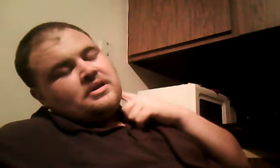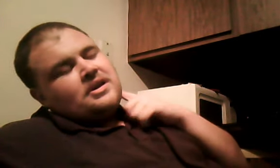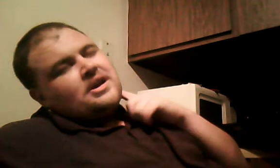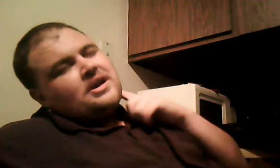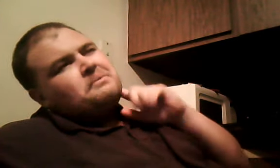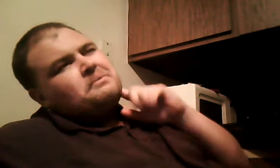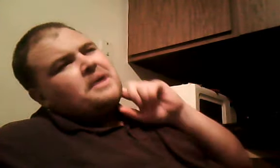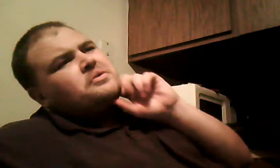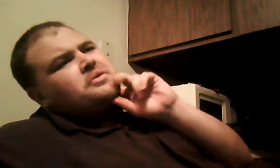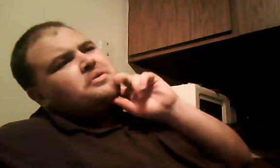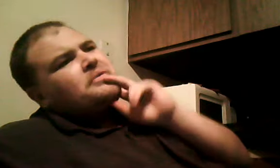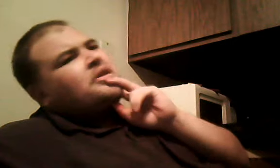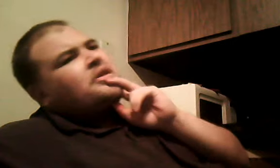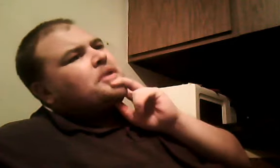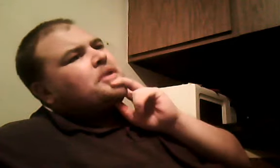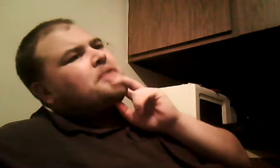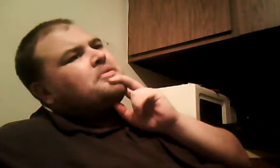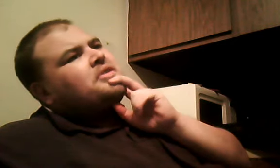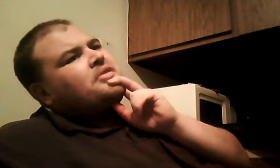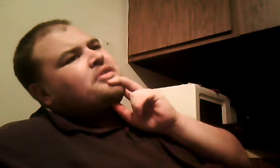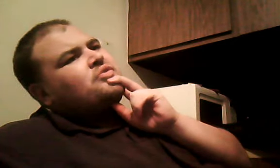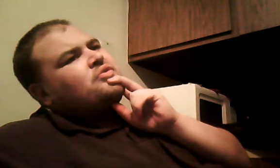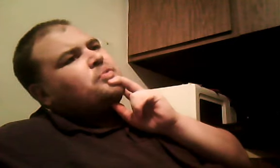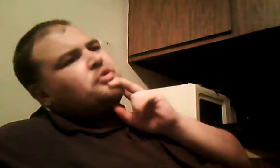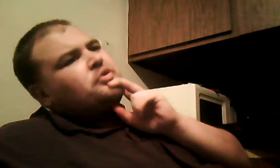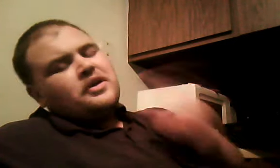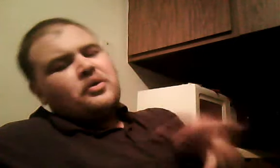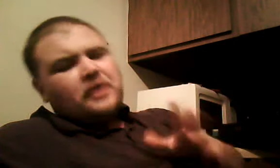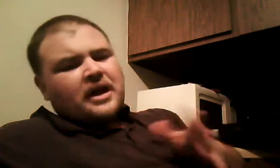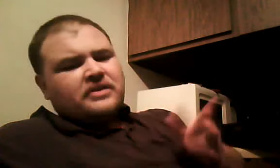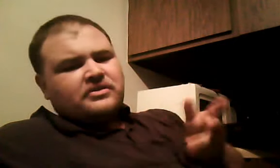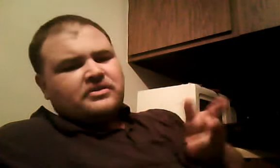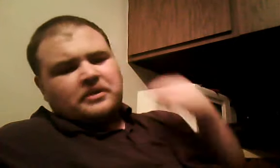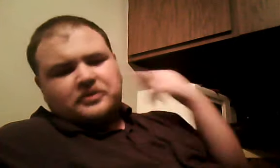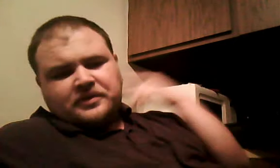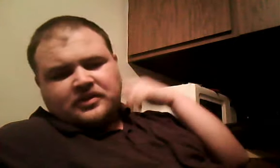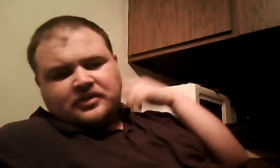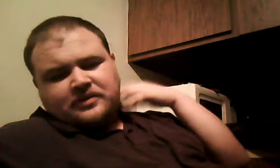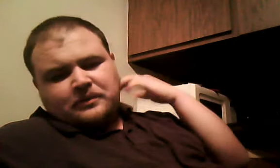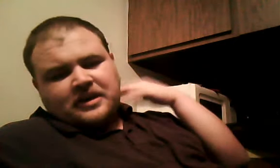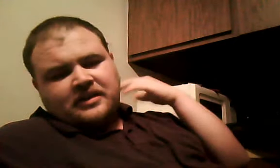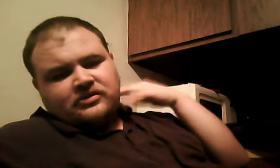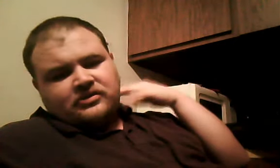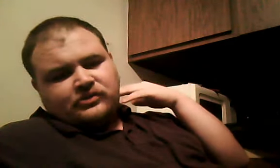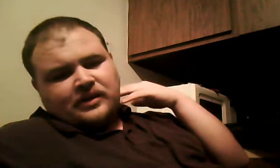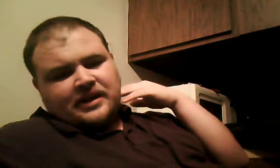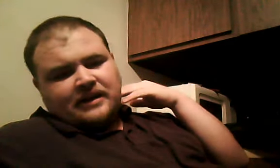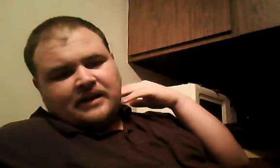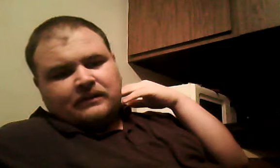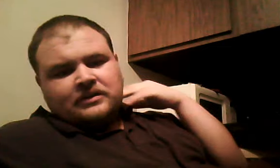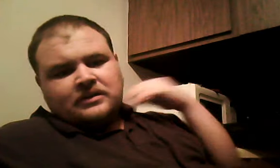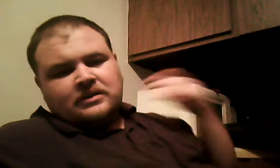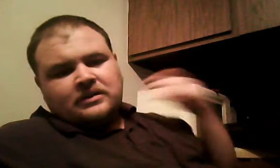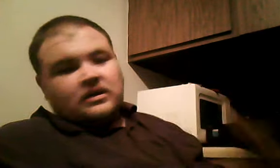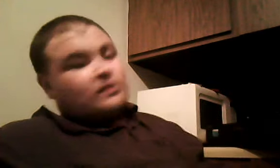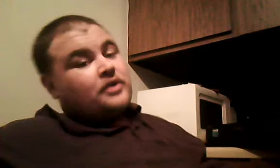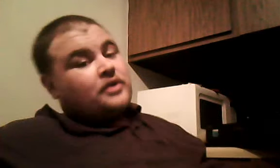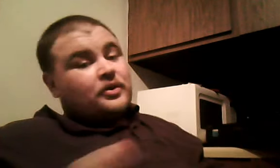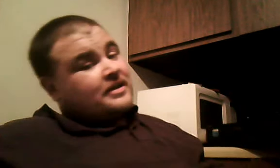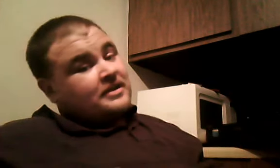And I knew there was something else, but I can't remember what the other injury was. But I know he has some... He's been dealing with some neck issues right now. We know he's had neck